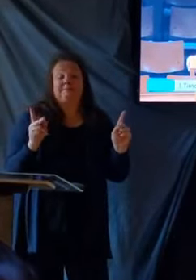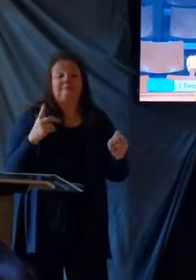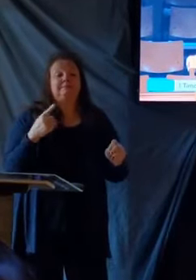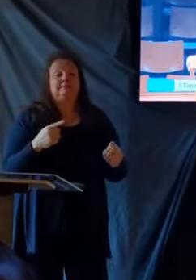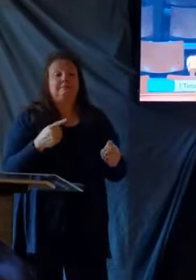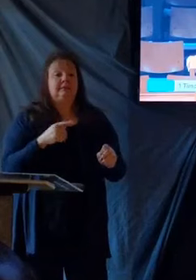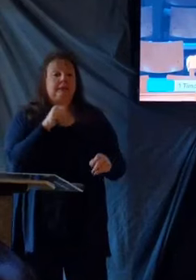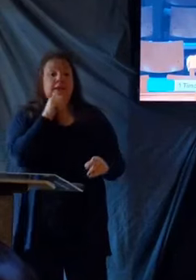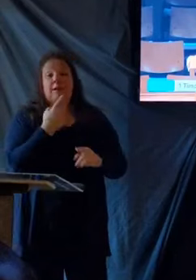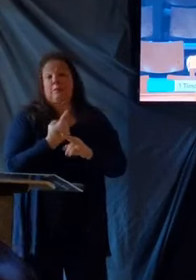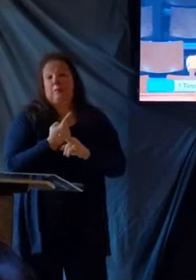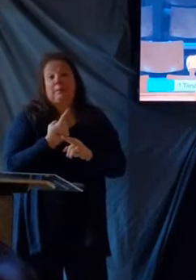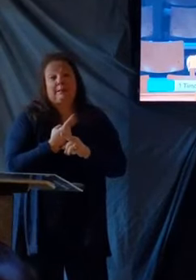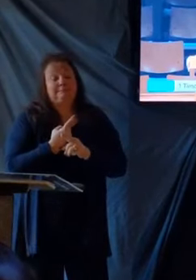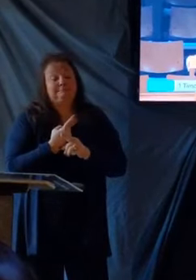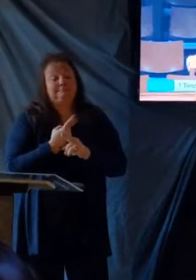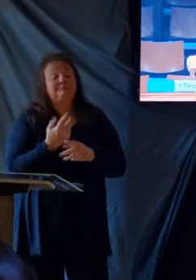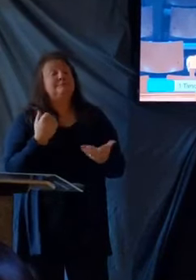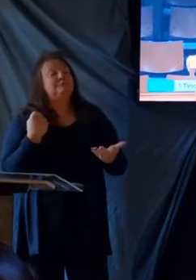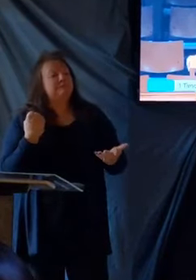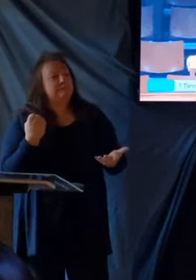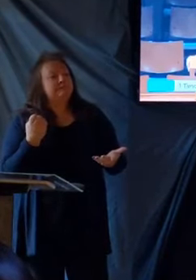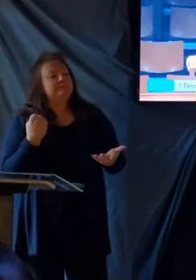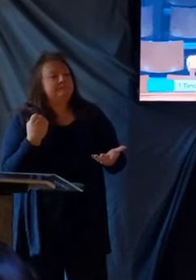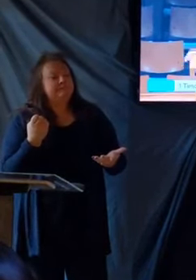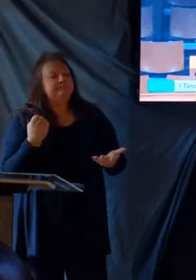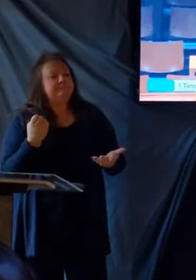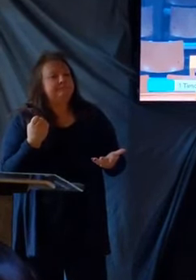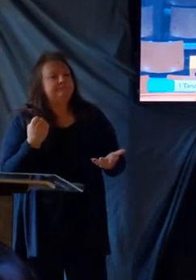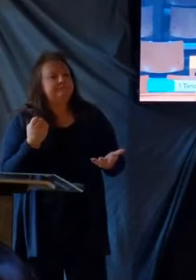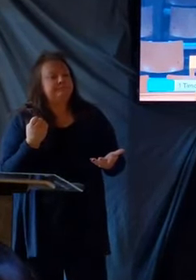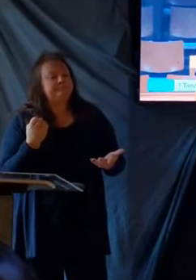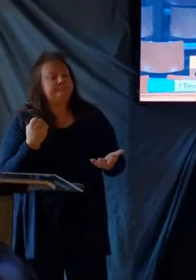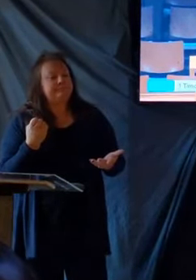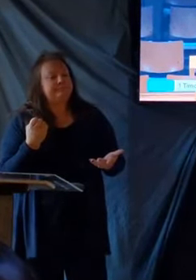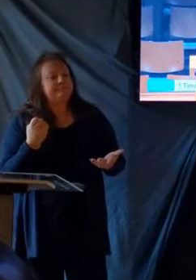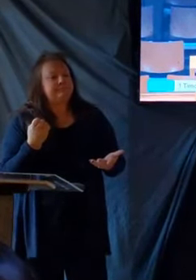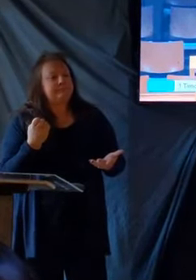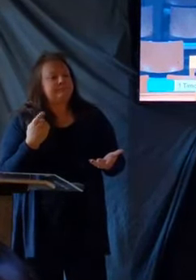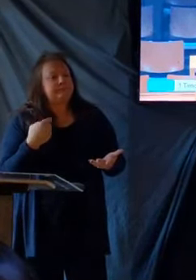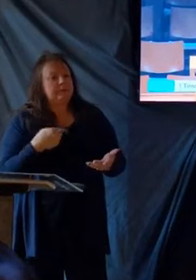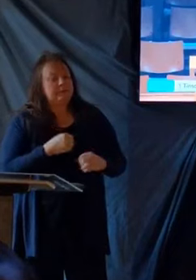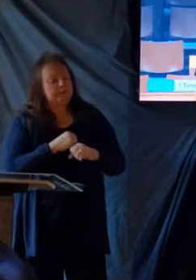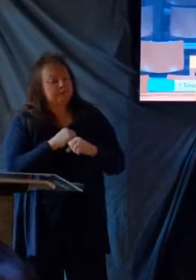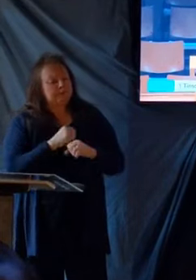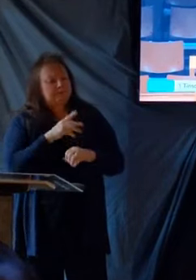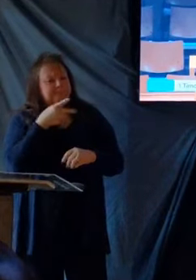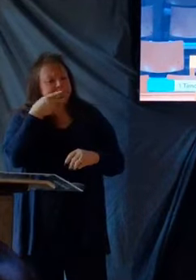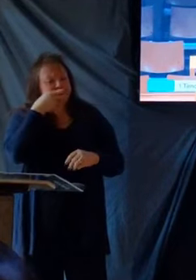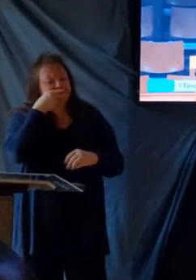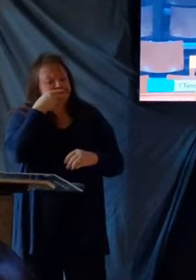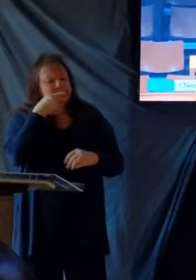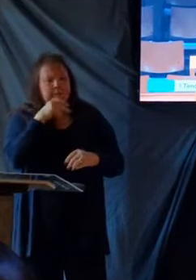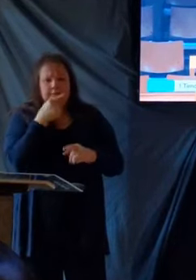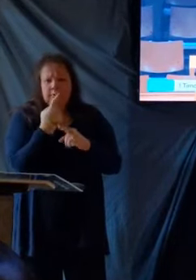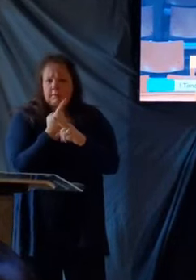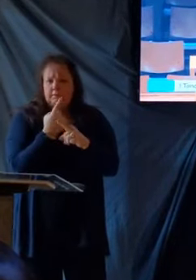maybe improperly. So they're guard against